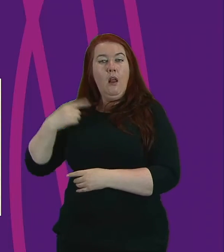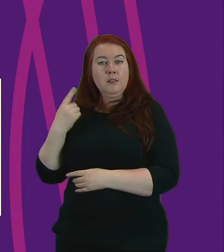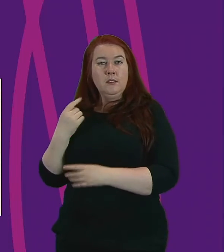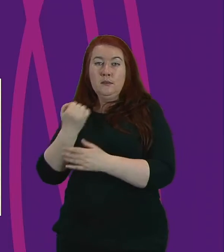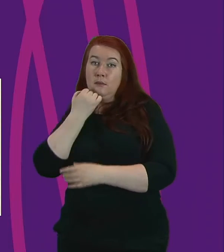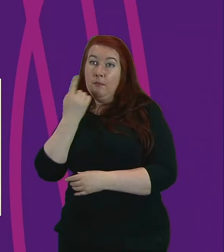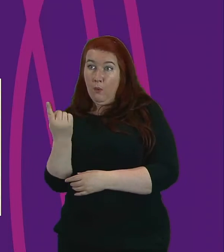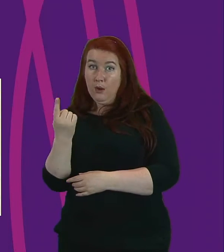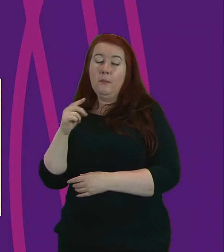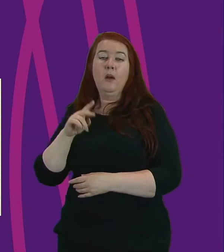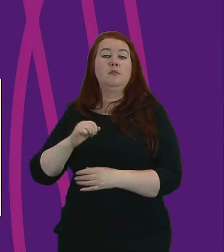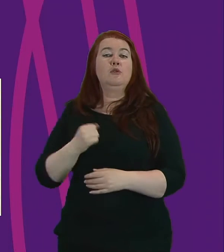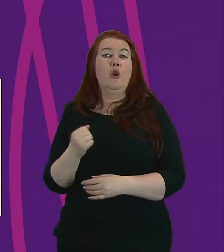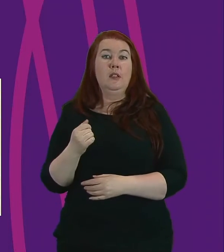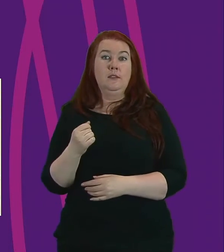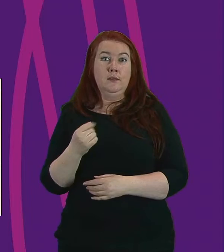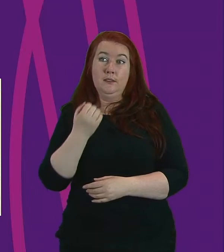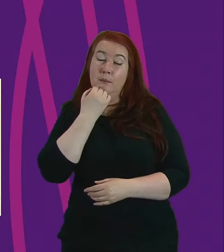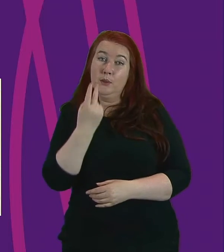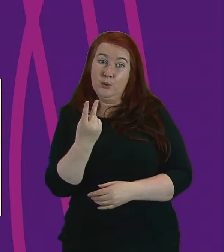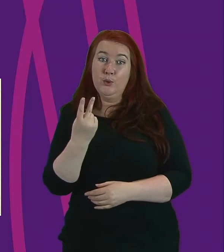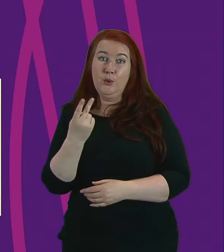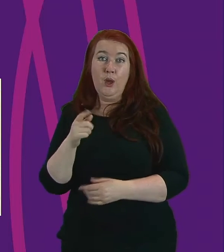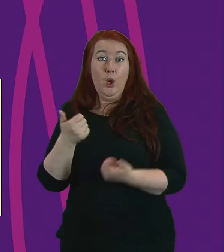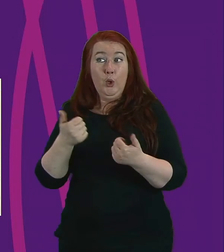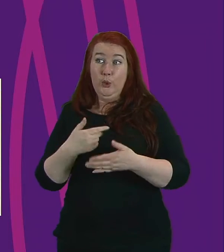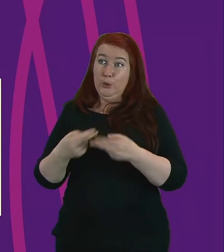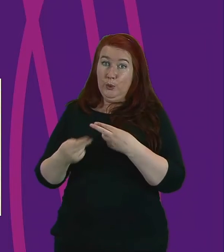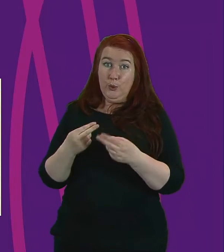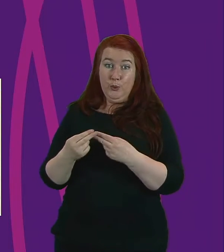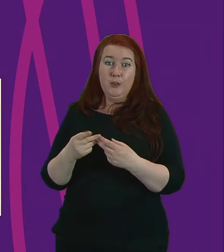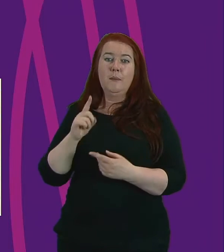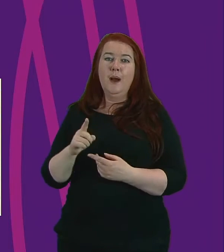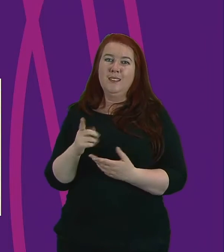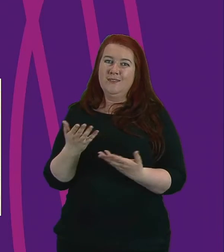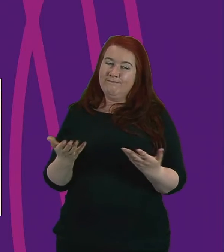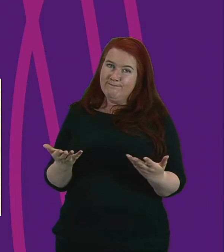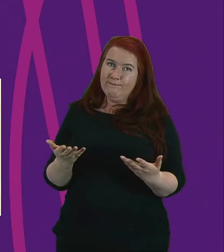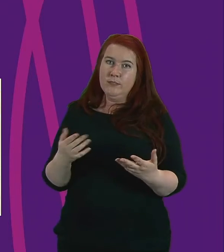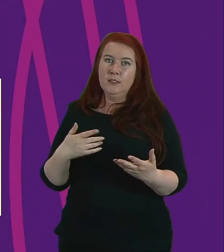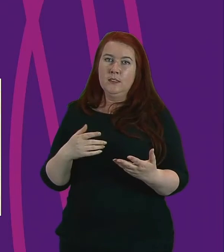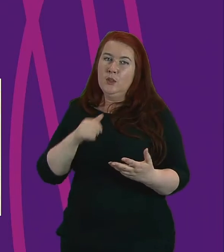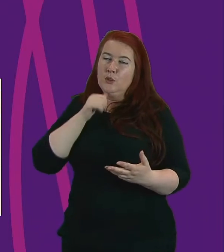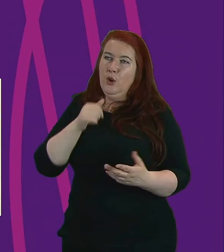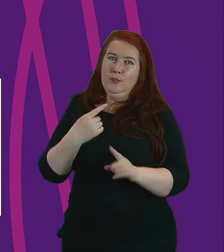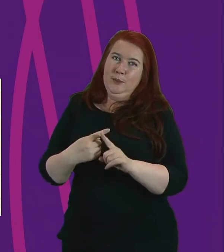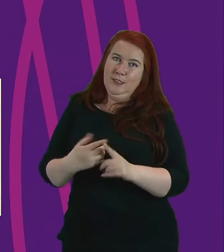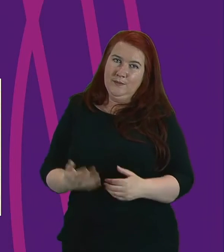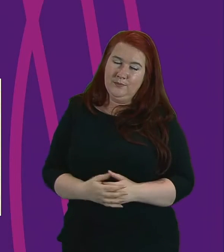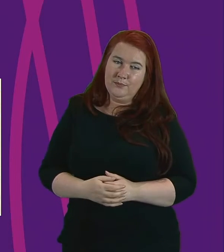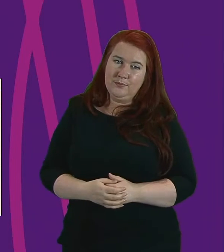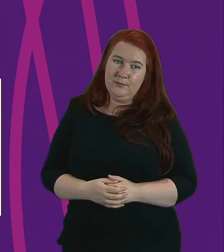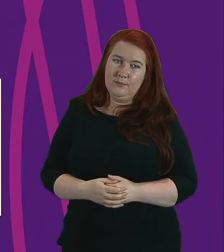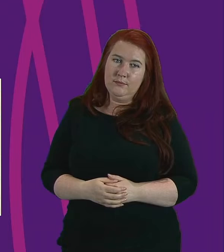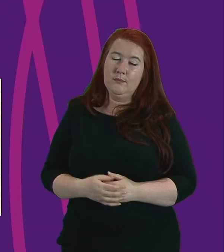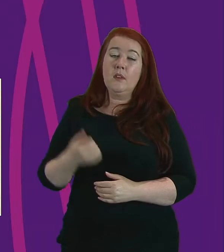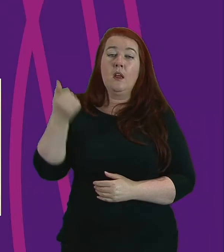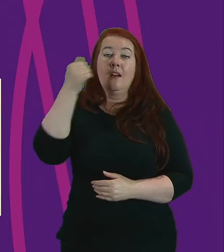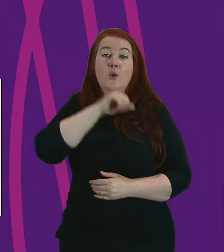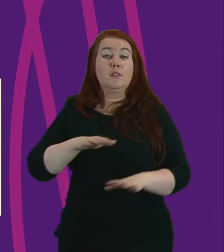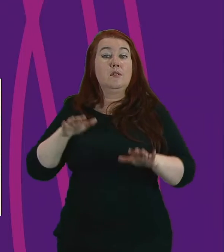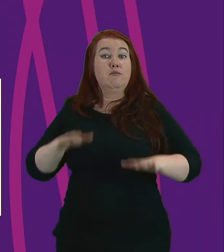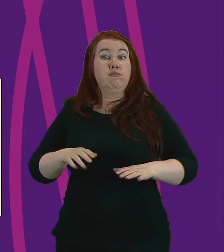consecutive year. Good news that somewhat derailed Maurice Golden's Tory narrative. Of course, Brexit and the damage it will cause looms, and I urge the UK Government